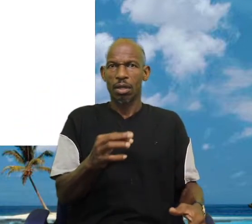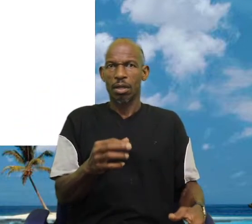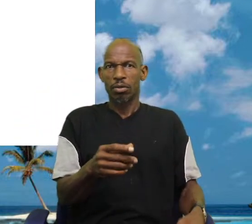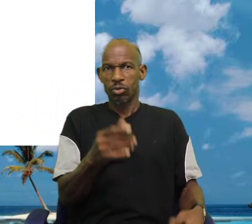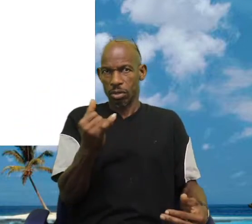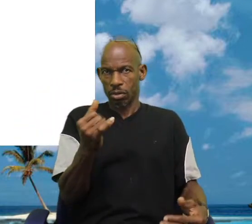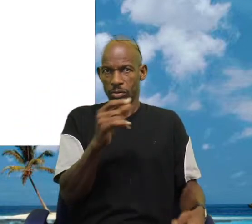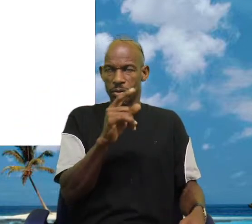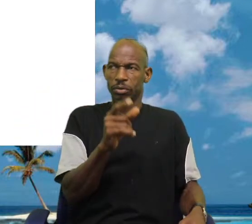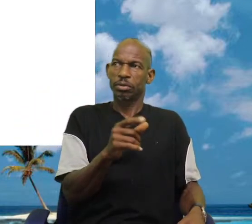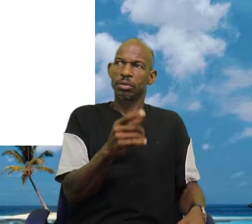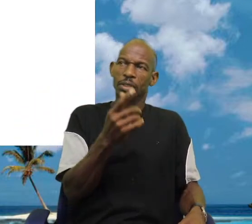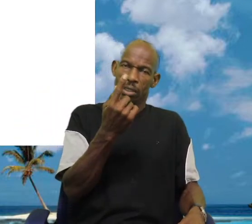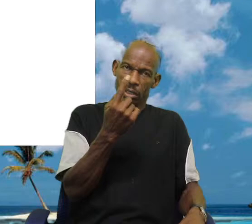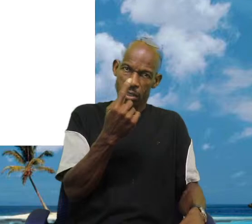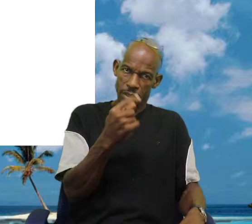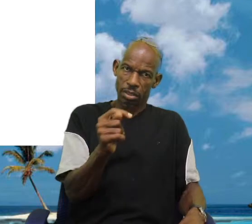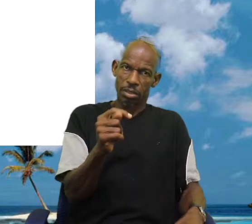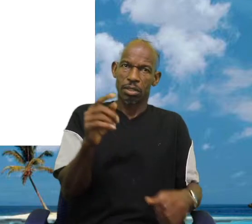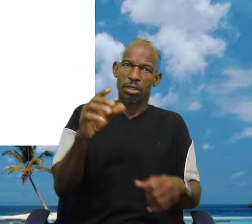church